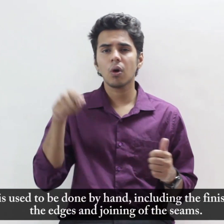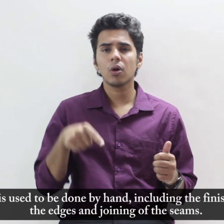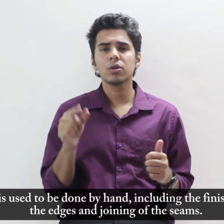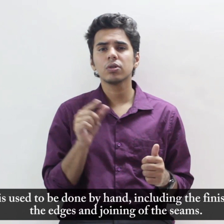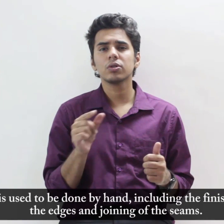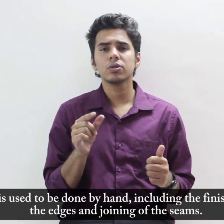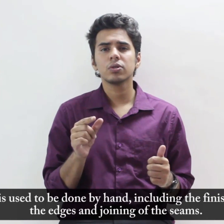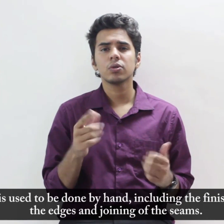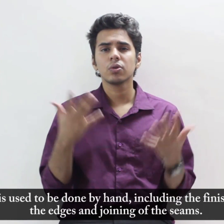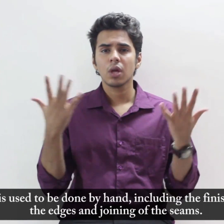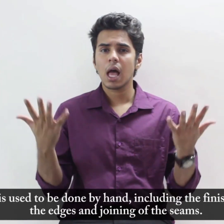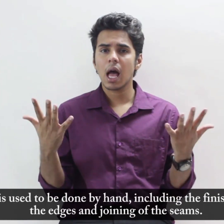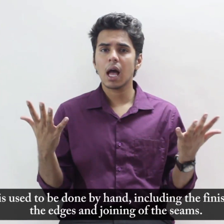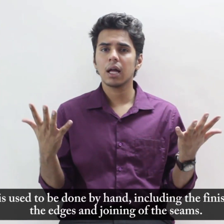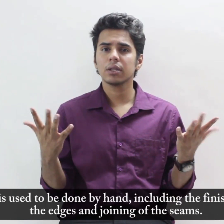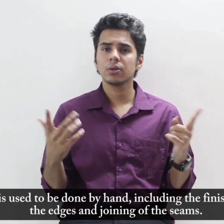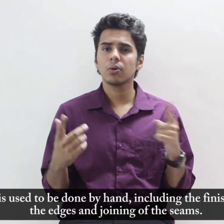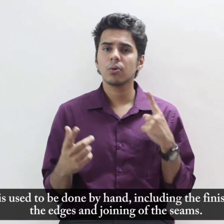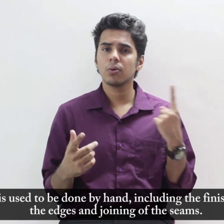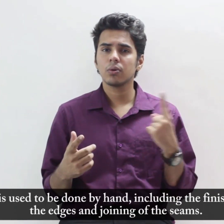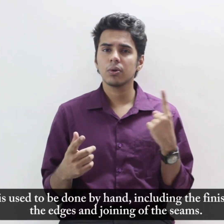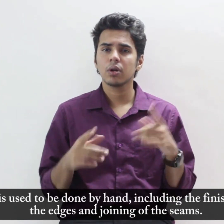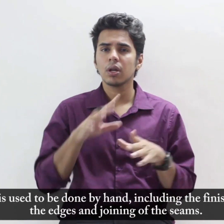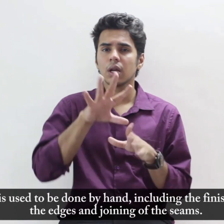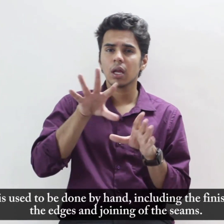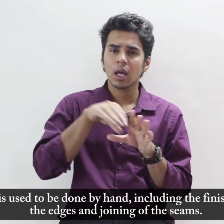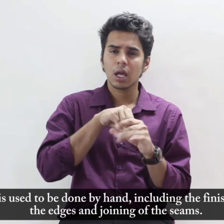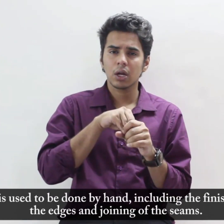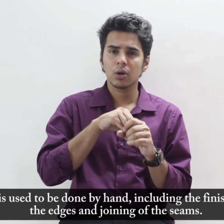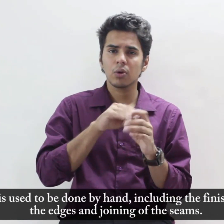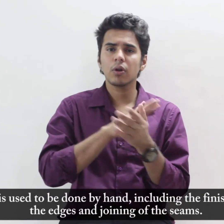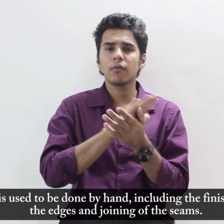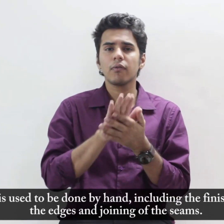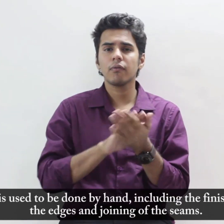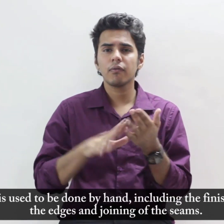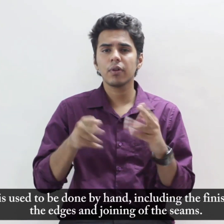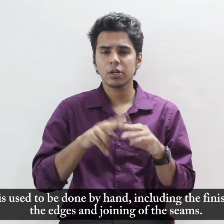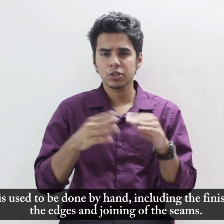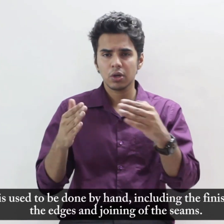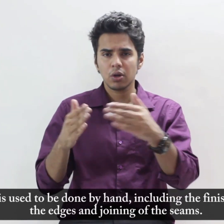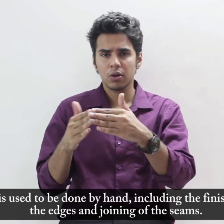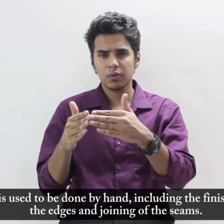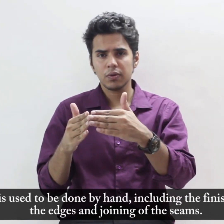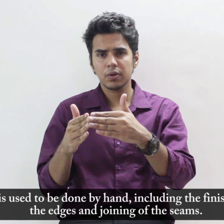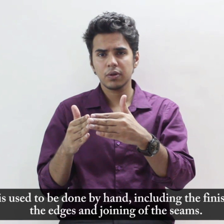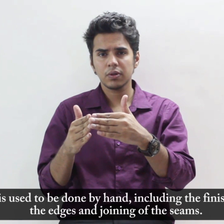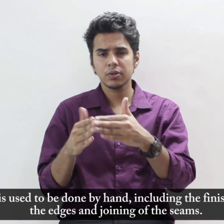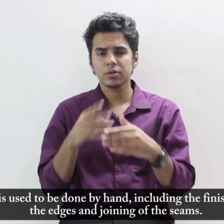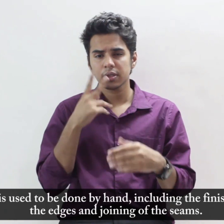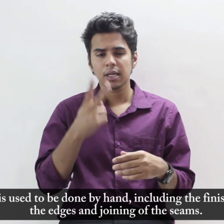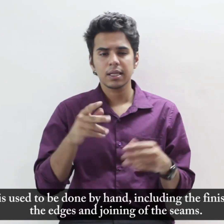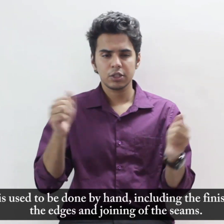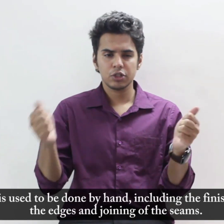All this used to be done by hand, including the finishing of the edges and joining of the seams.